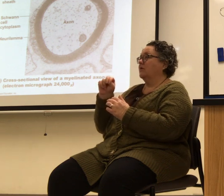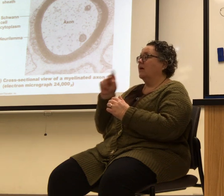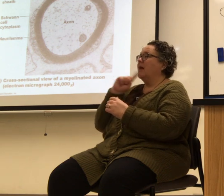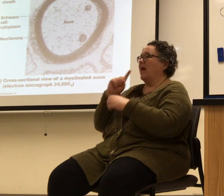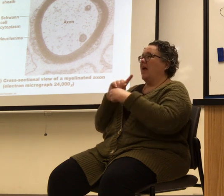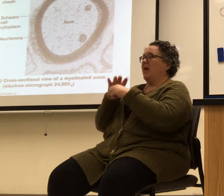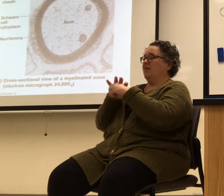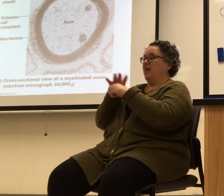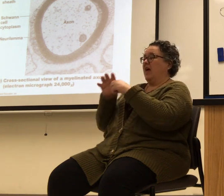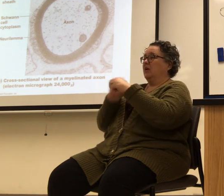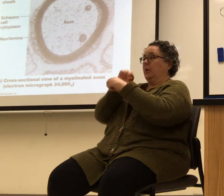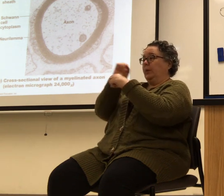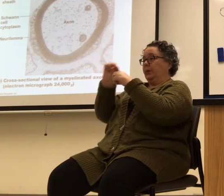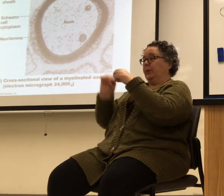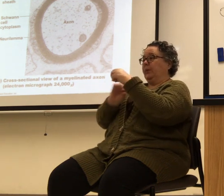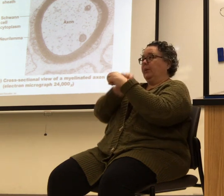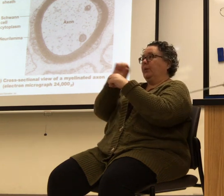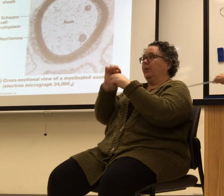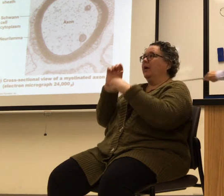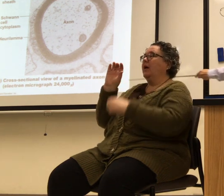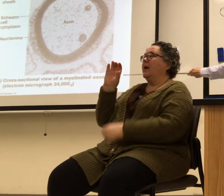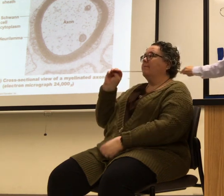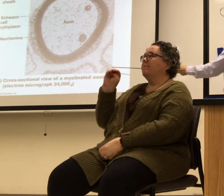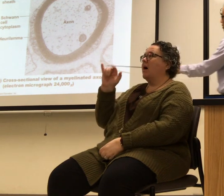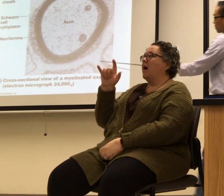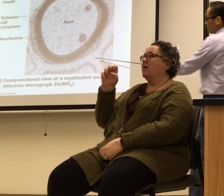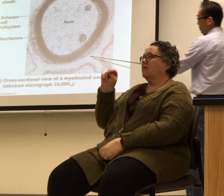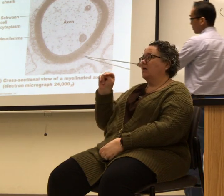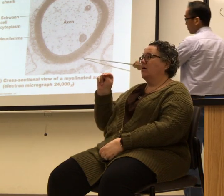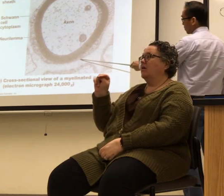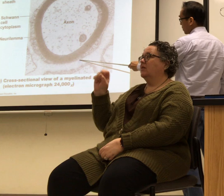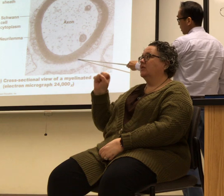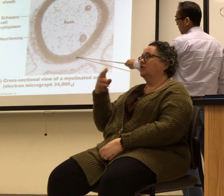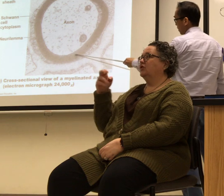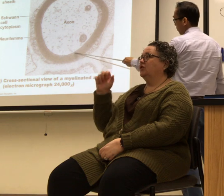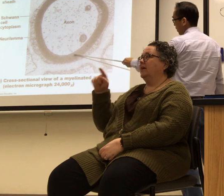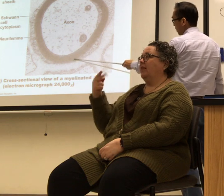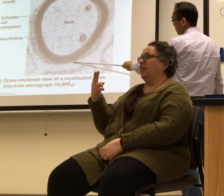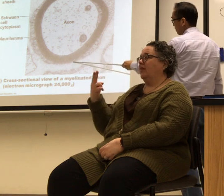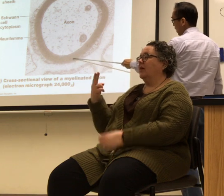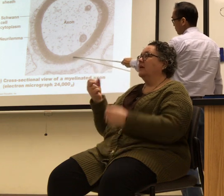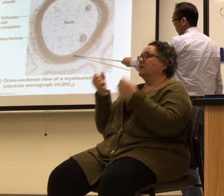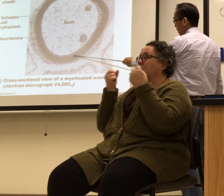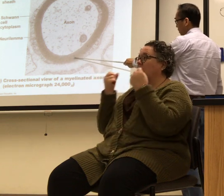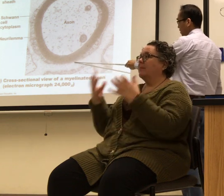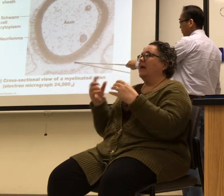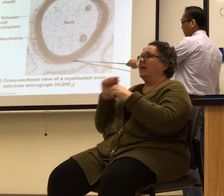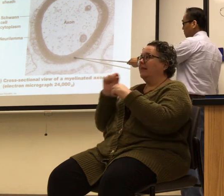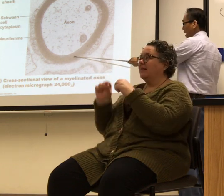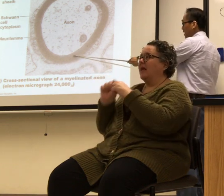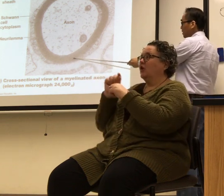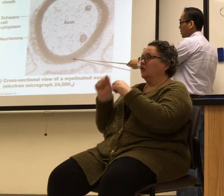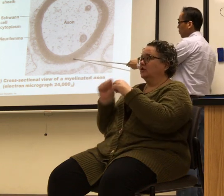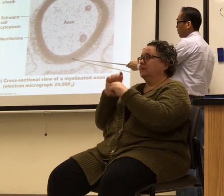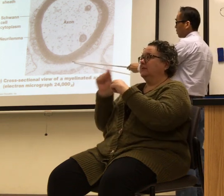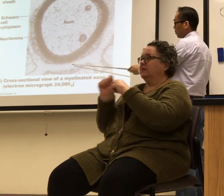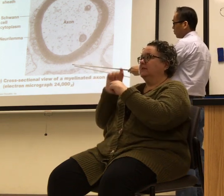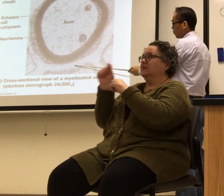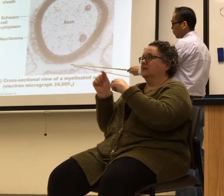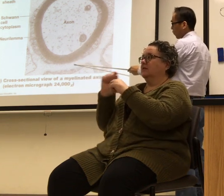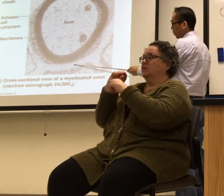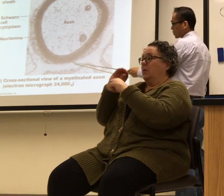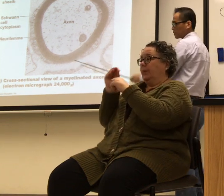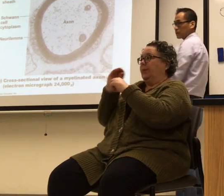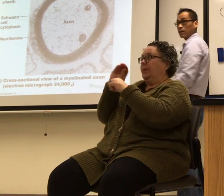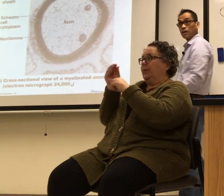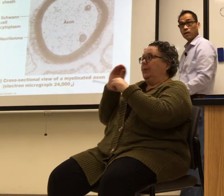is many layers of cell membrane. Cell membrane is a phospholipid. It's very fatty, so